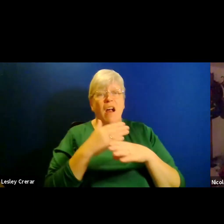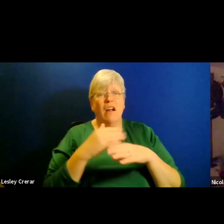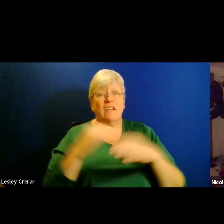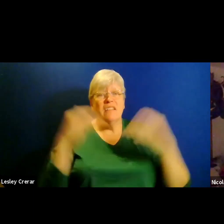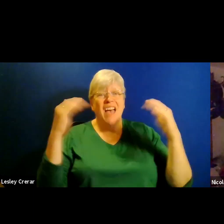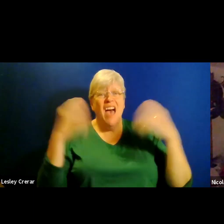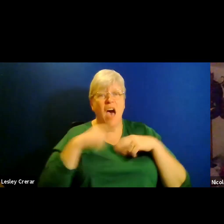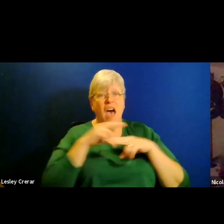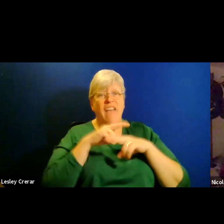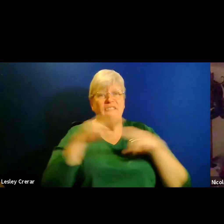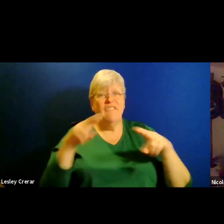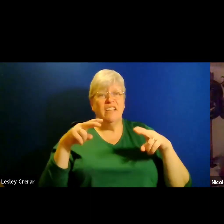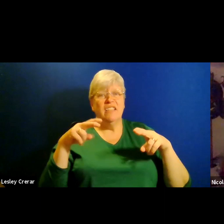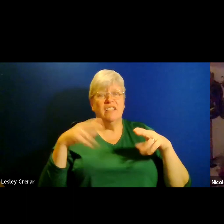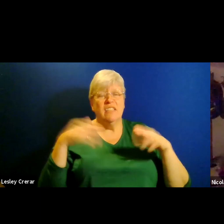break ground.